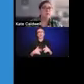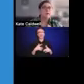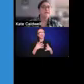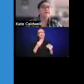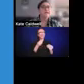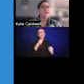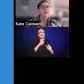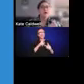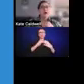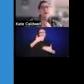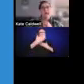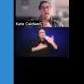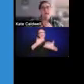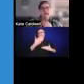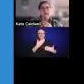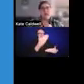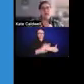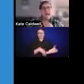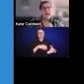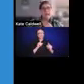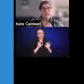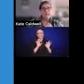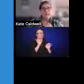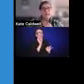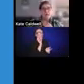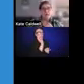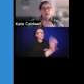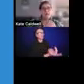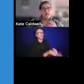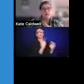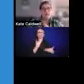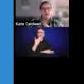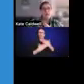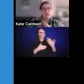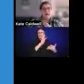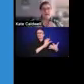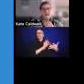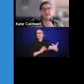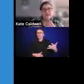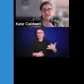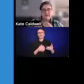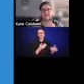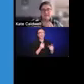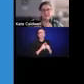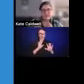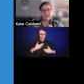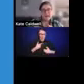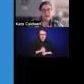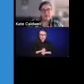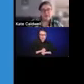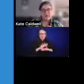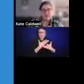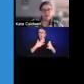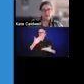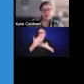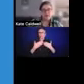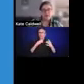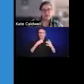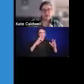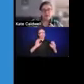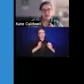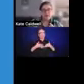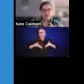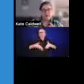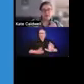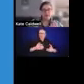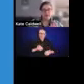of storytelling, and allowing people to, this is especially powerful for communities